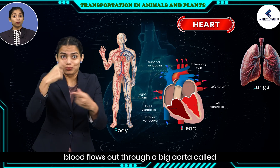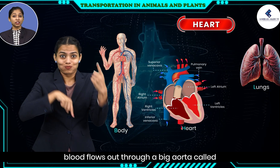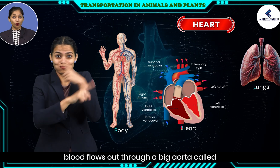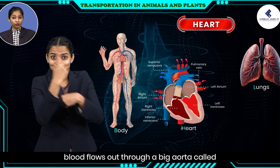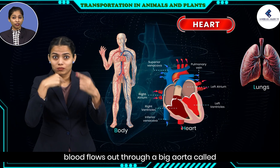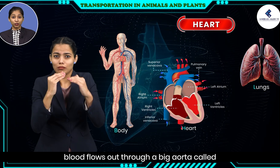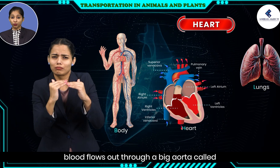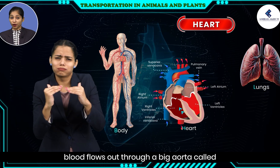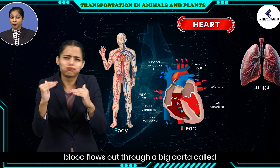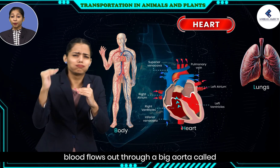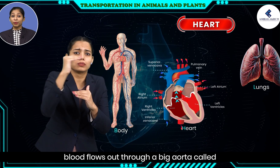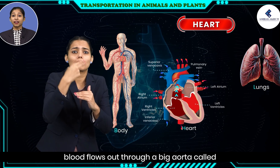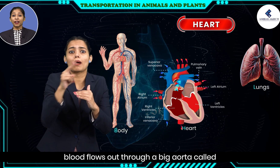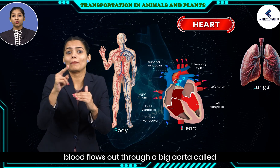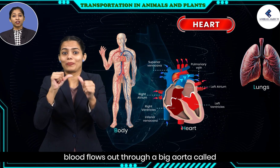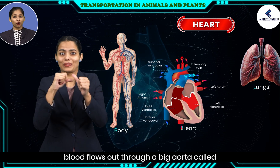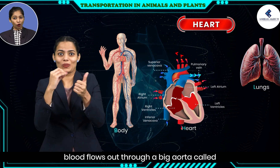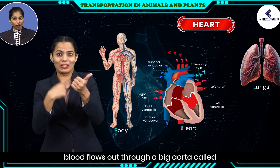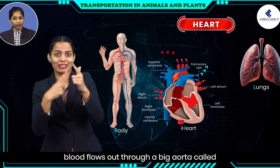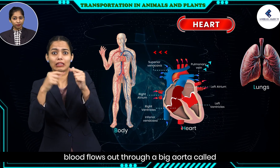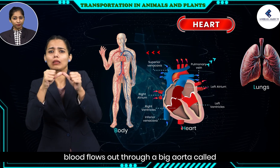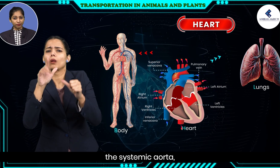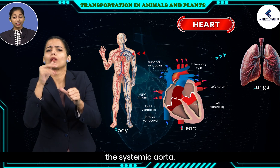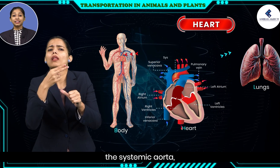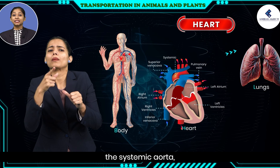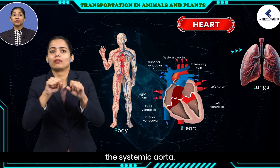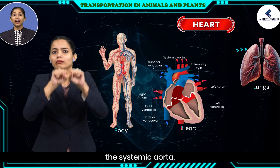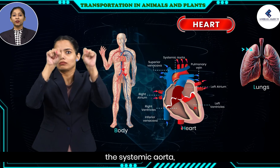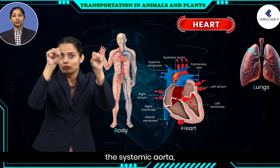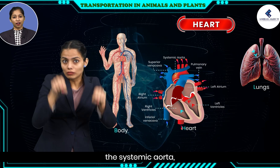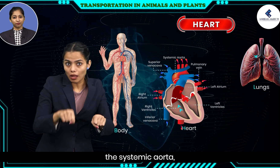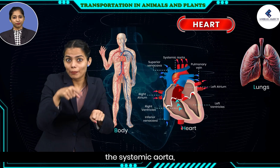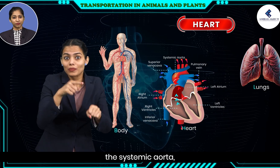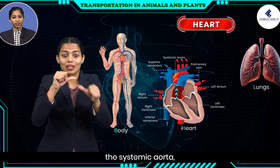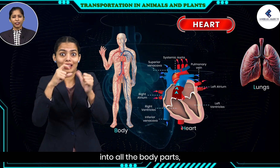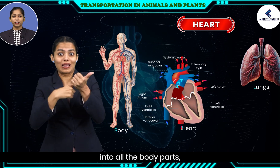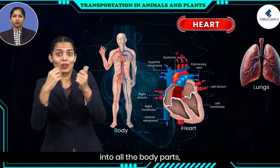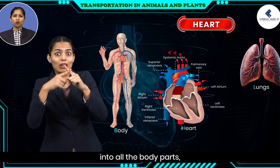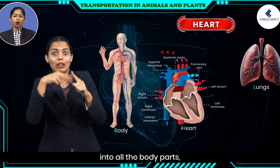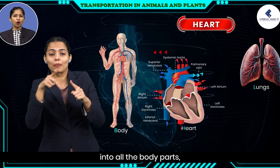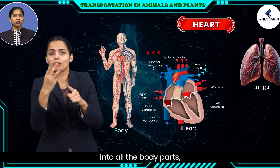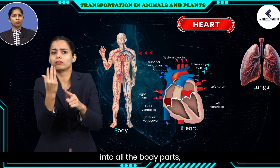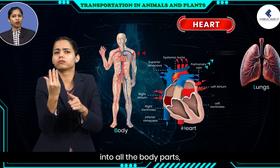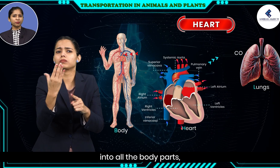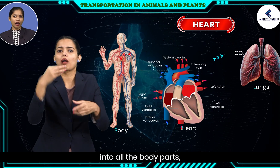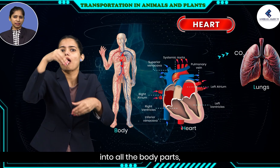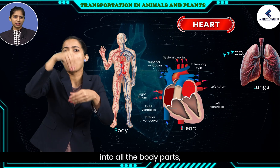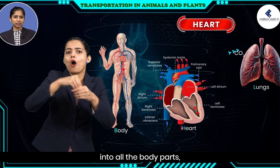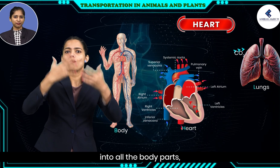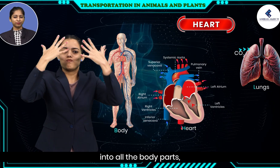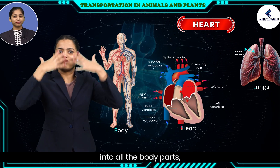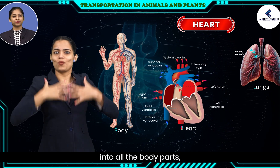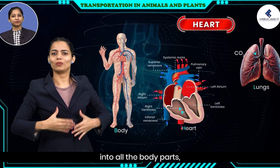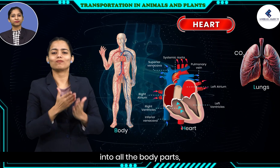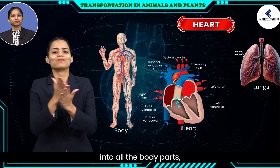Blood flows out through a big aorta called the systemic aorta into all the body